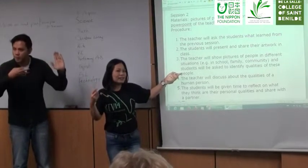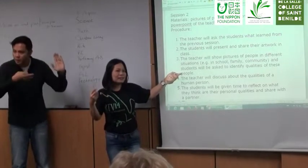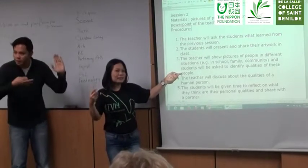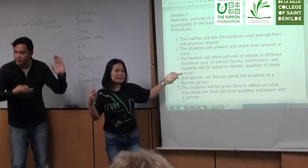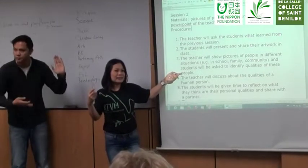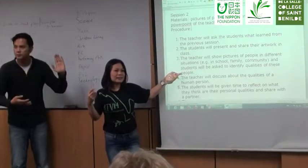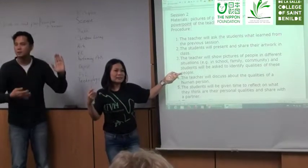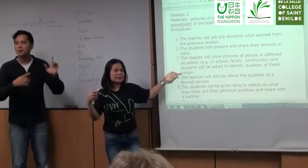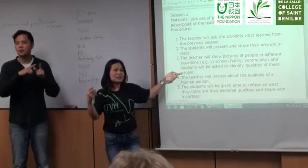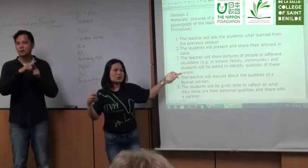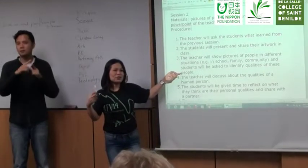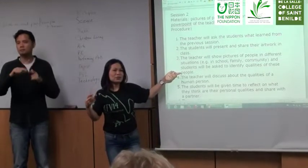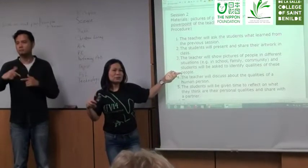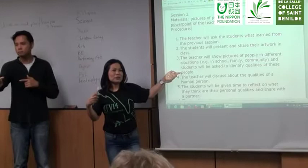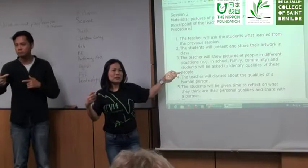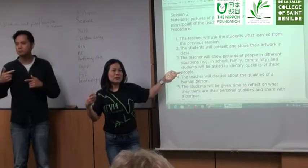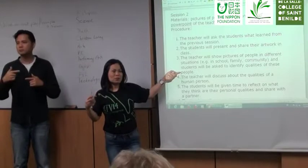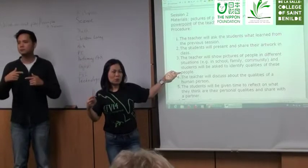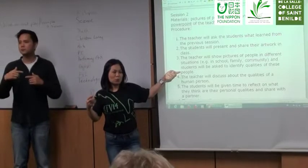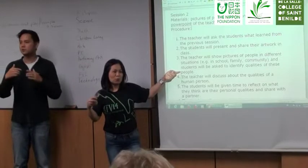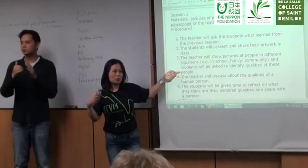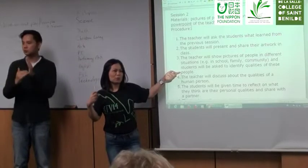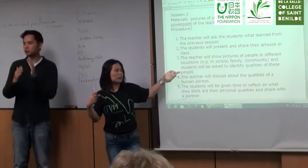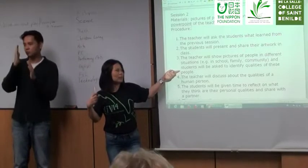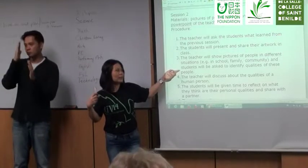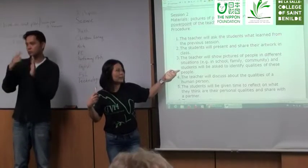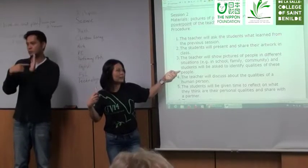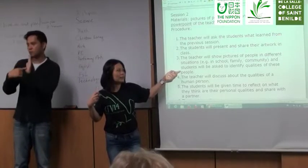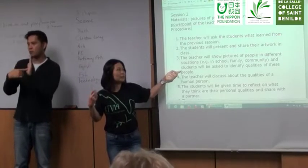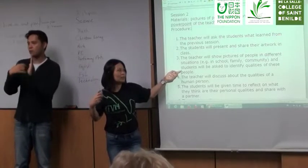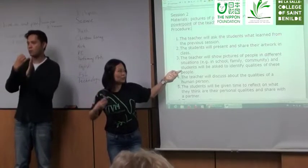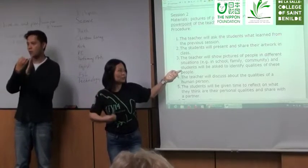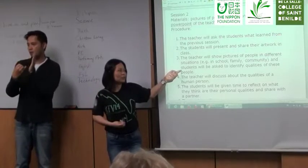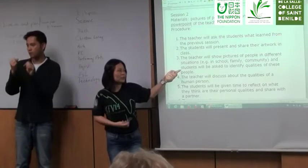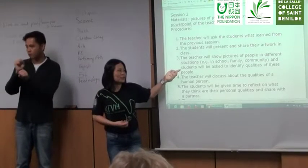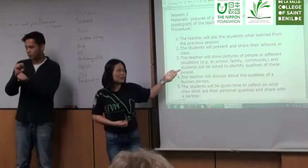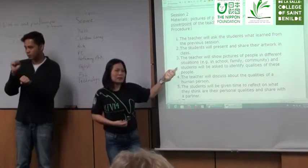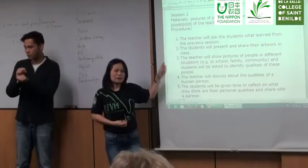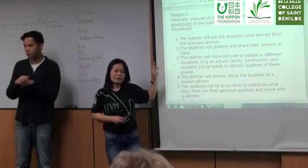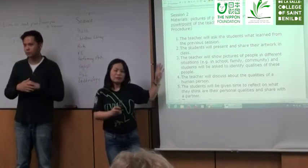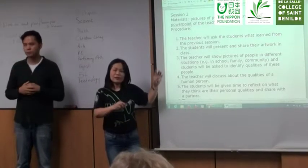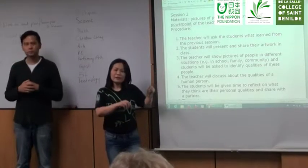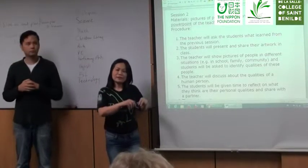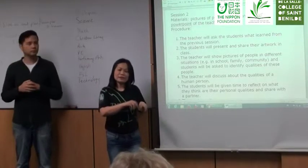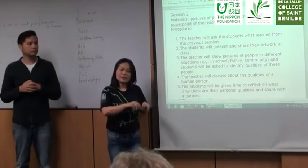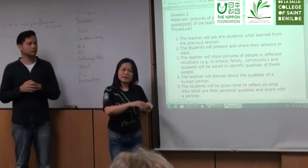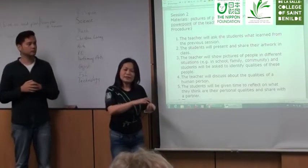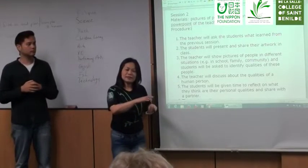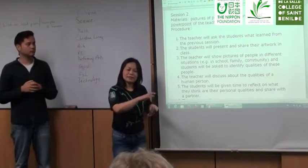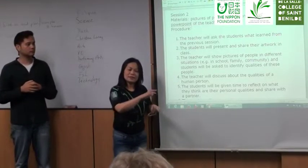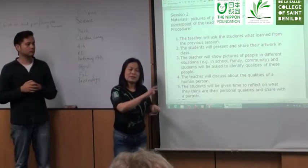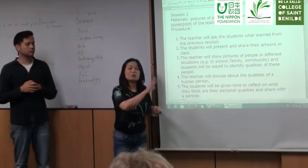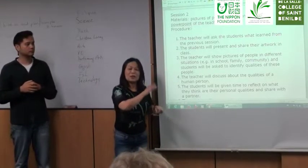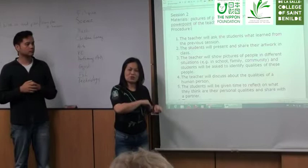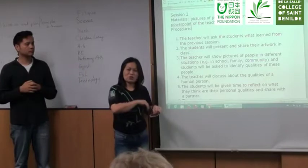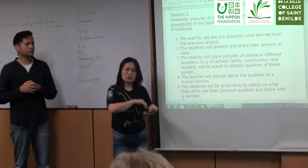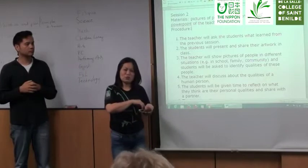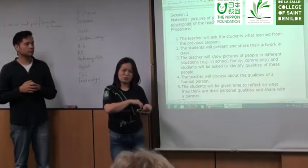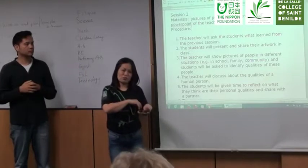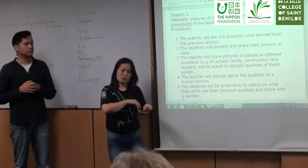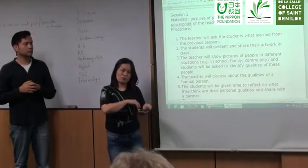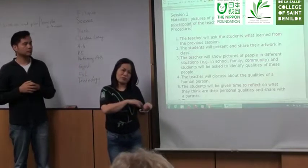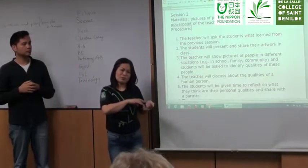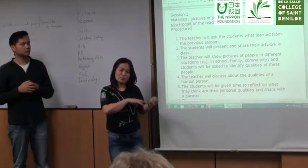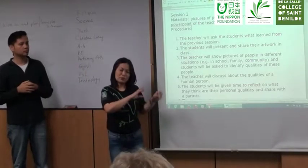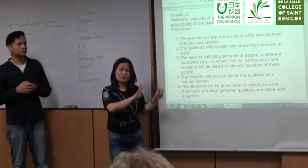after that, the teacher will show the pictures, different situations.